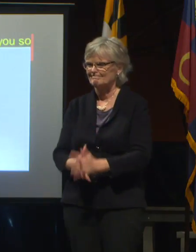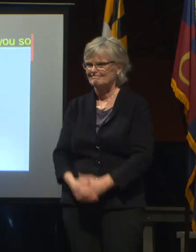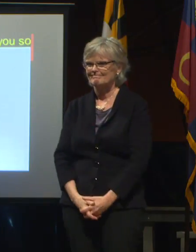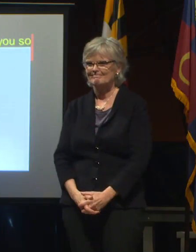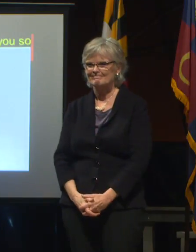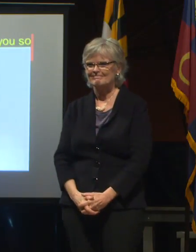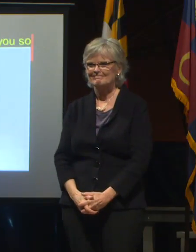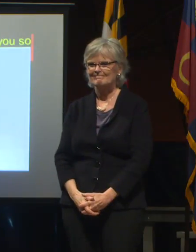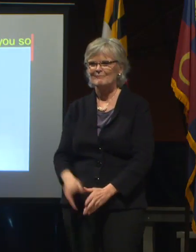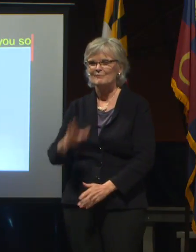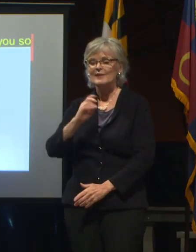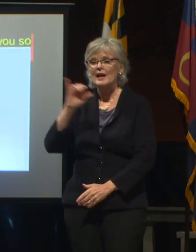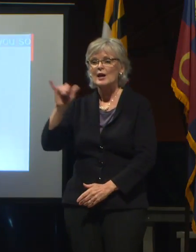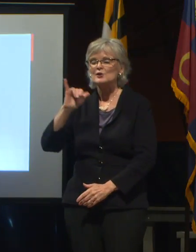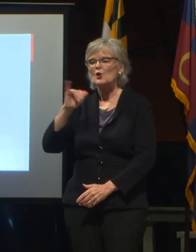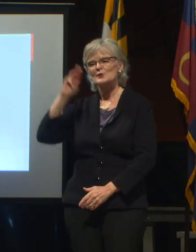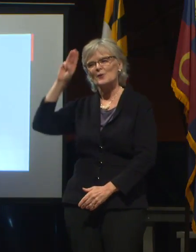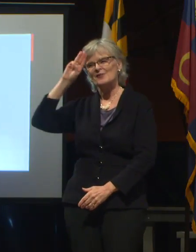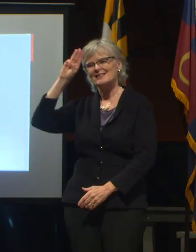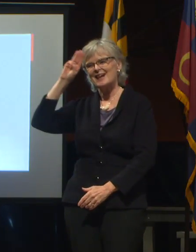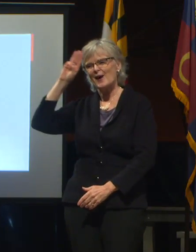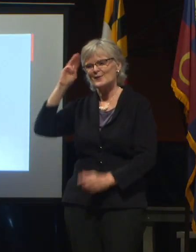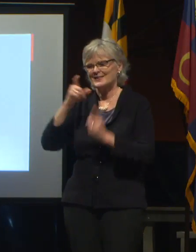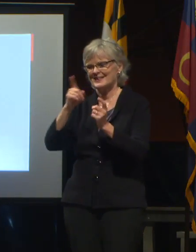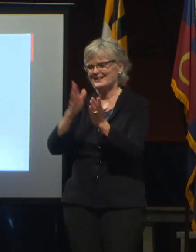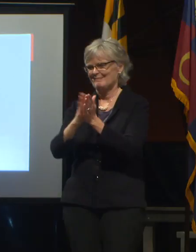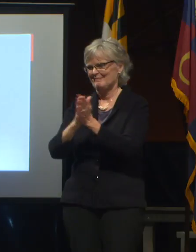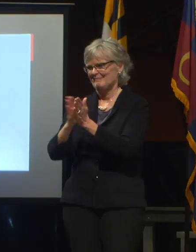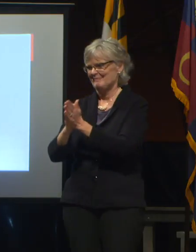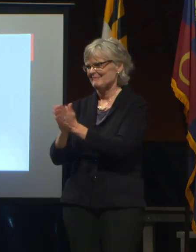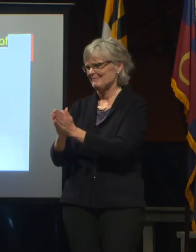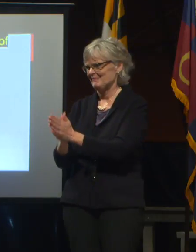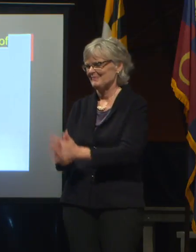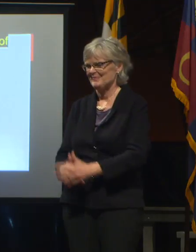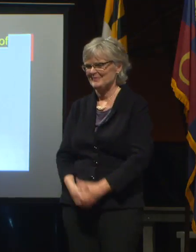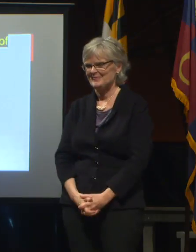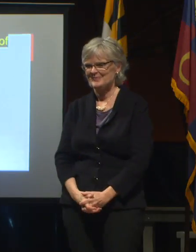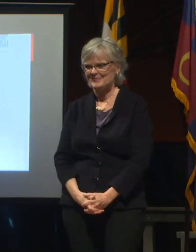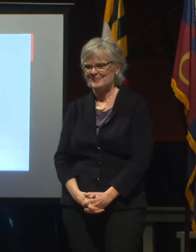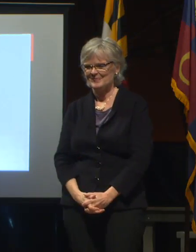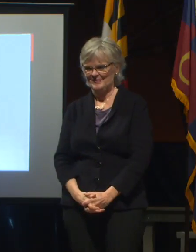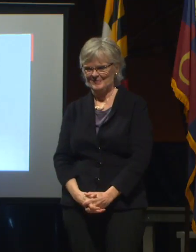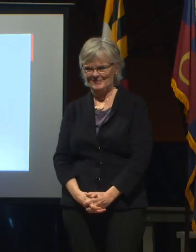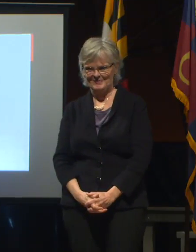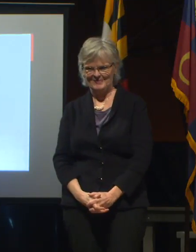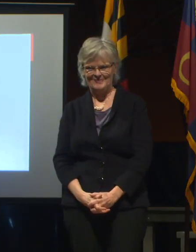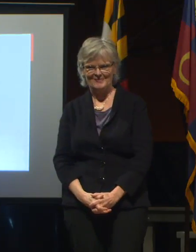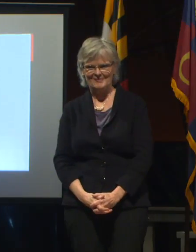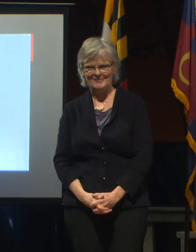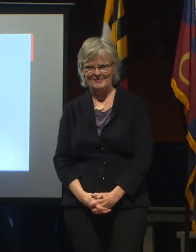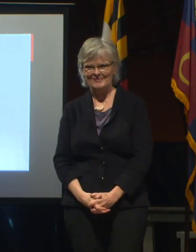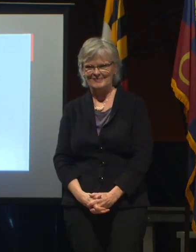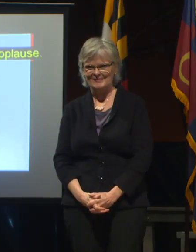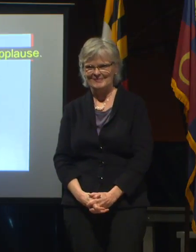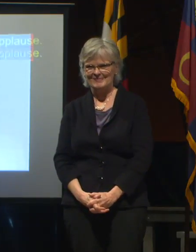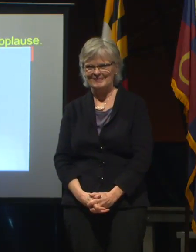And last but not least, the Scouts of Montgomery County. Let's give them all a big round of applause. Good job, guys.